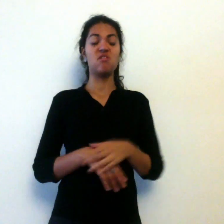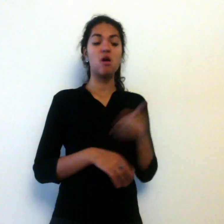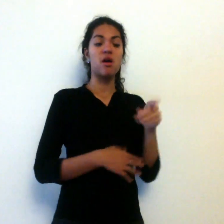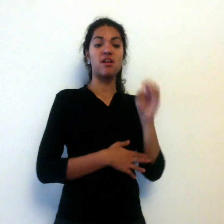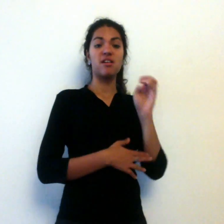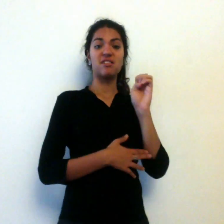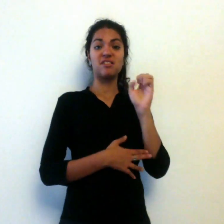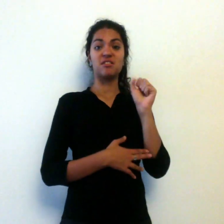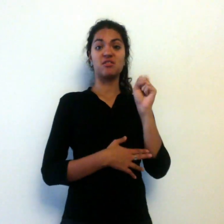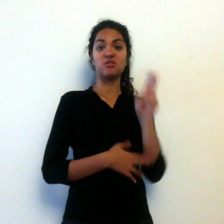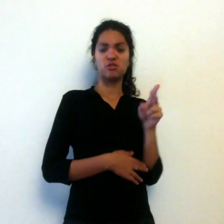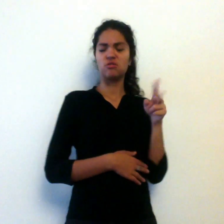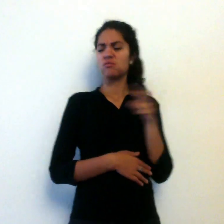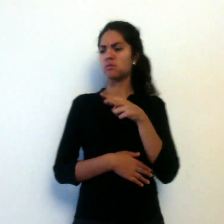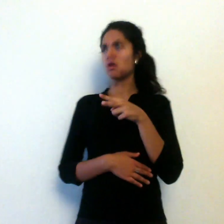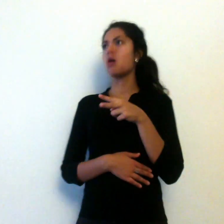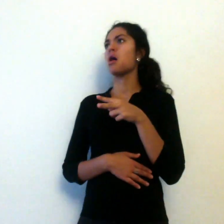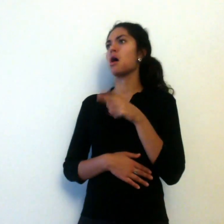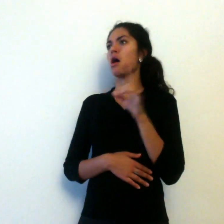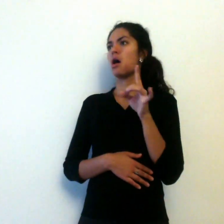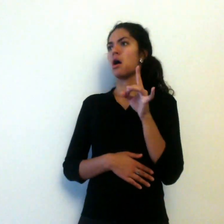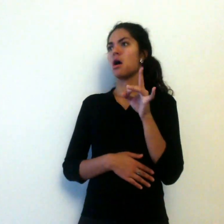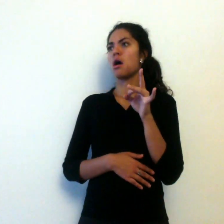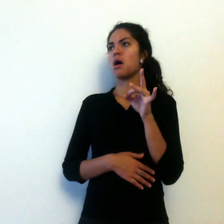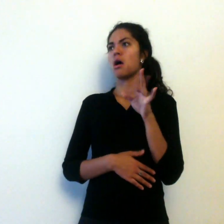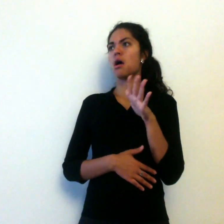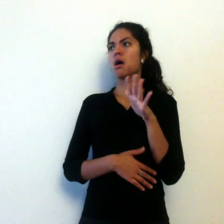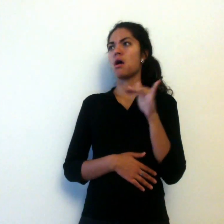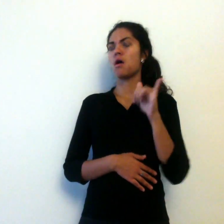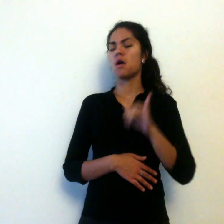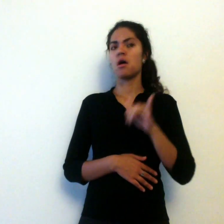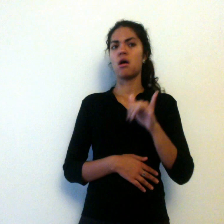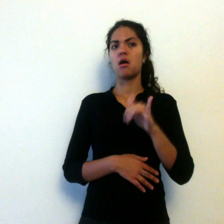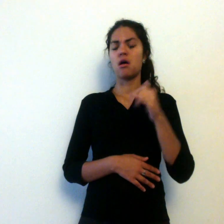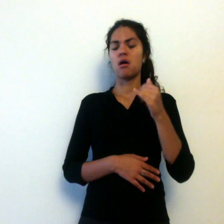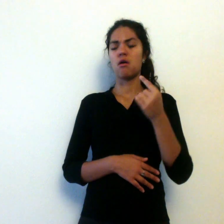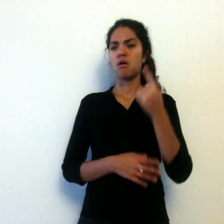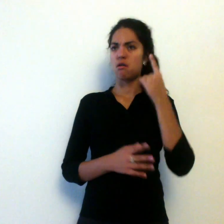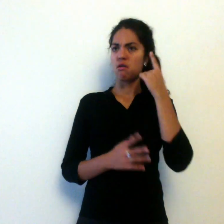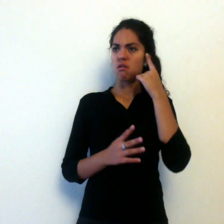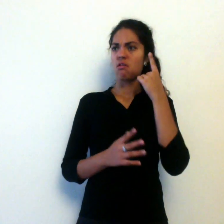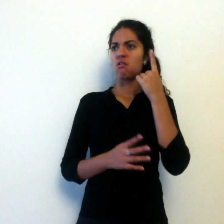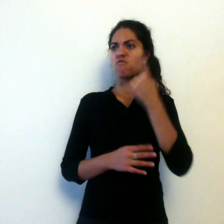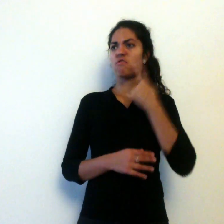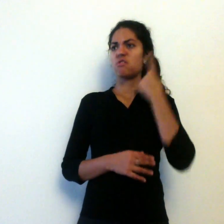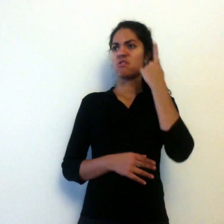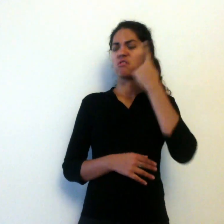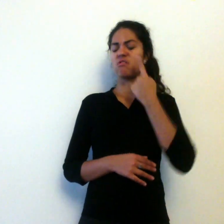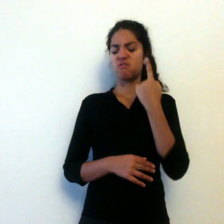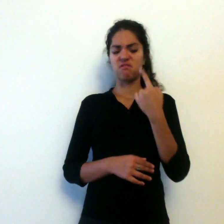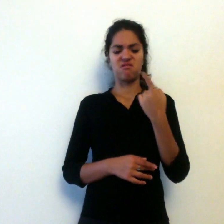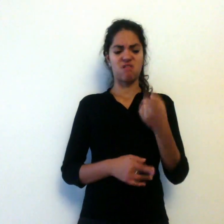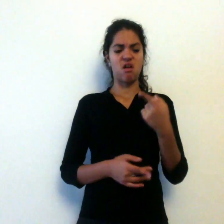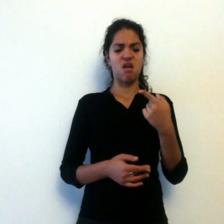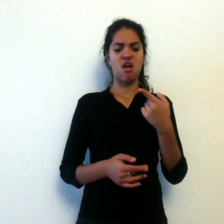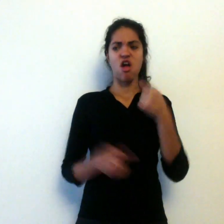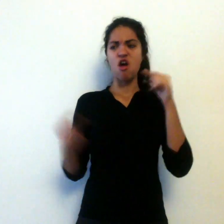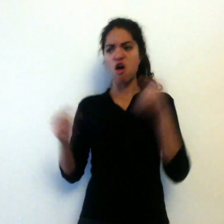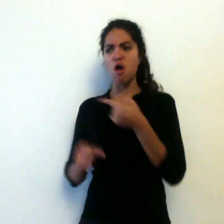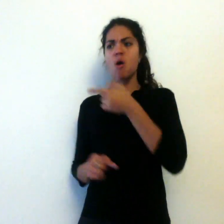Then Esau found out how much he had hurt his parents by marrying a heathen woman.